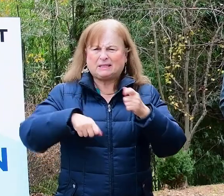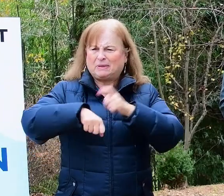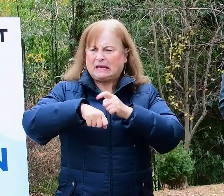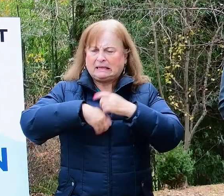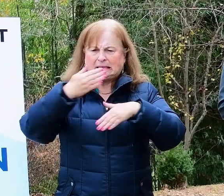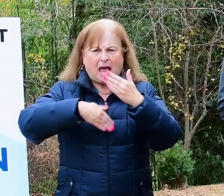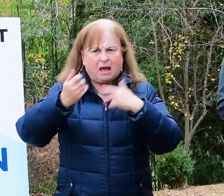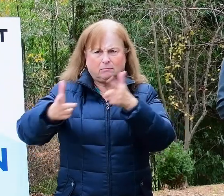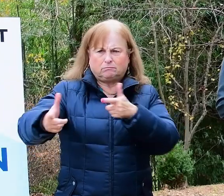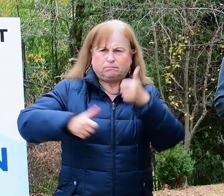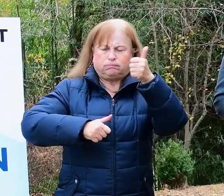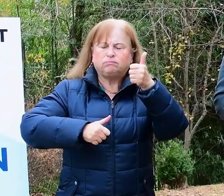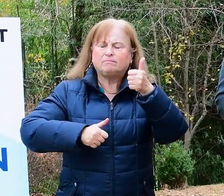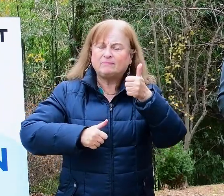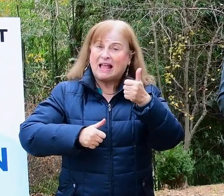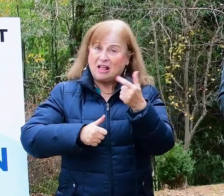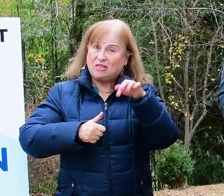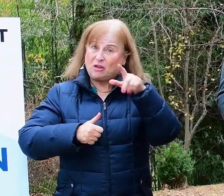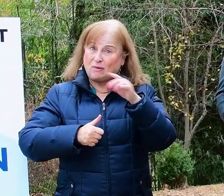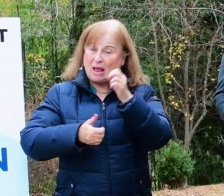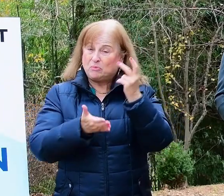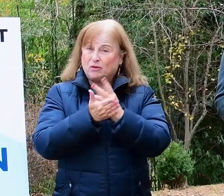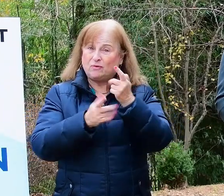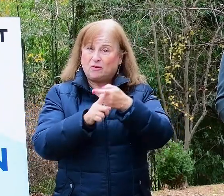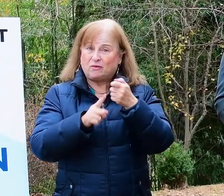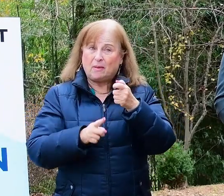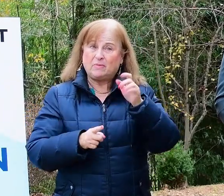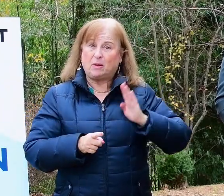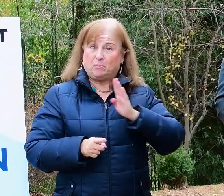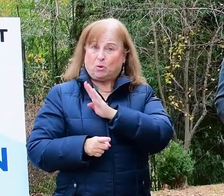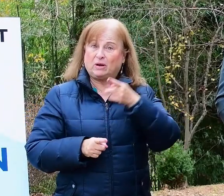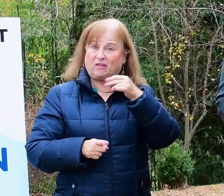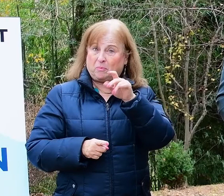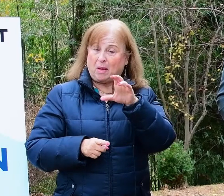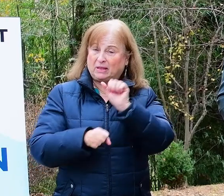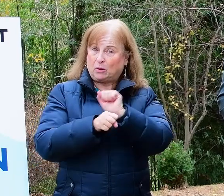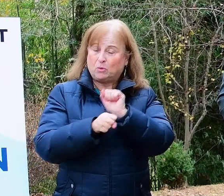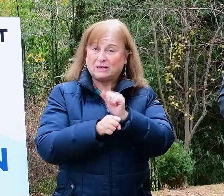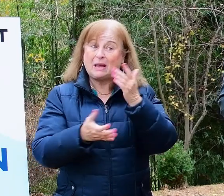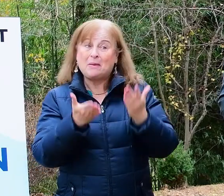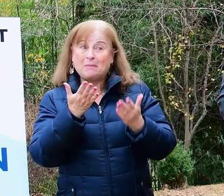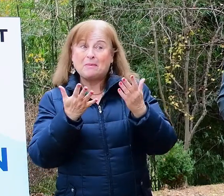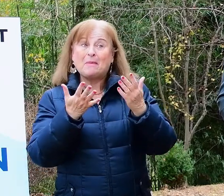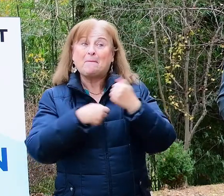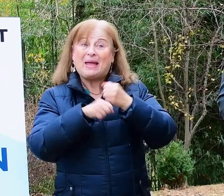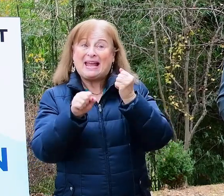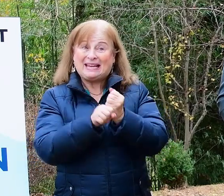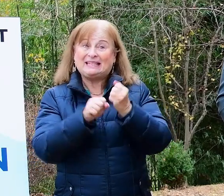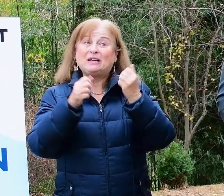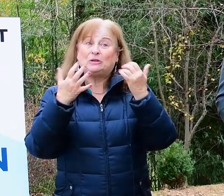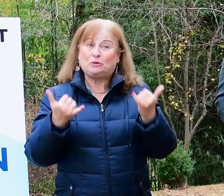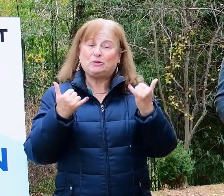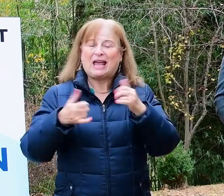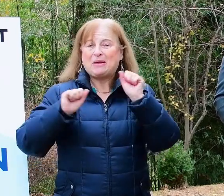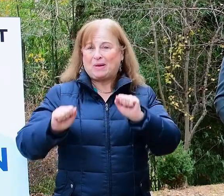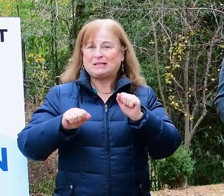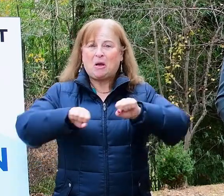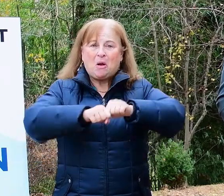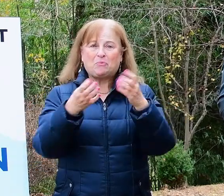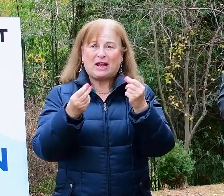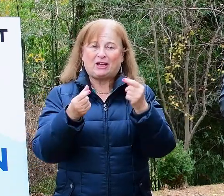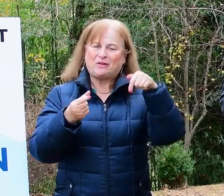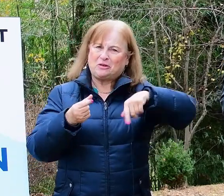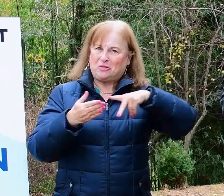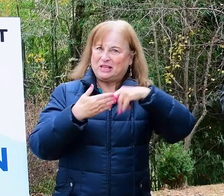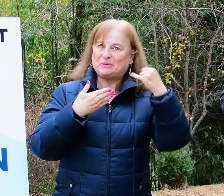timeline. This grant and its approval by the Board of Public Works made today possible, breaking ground on